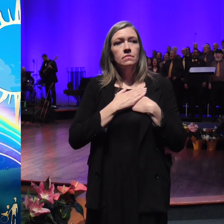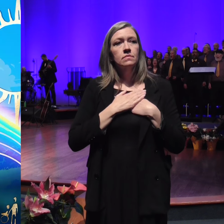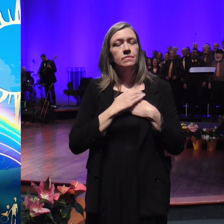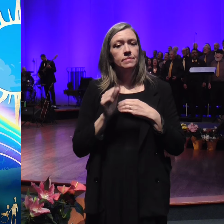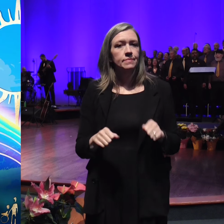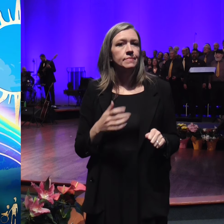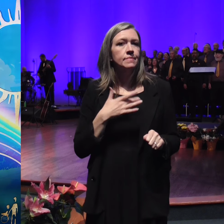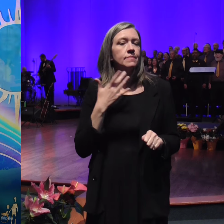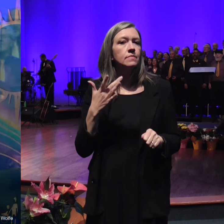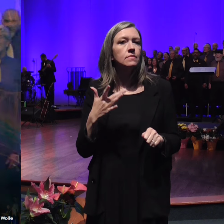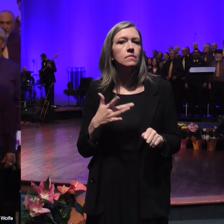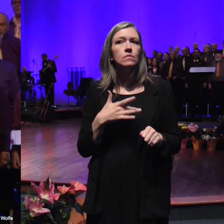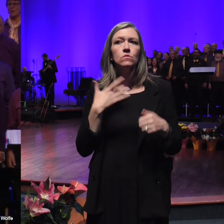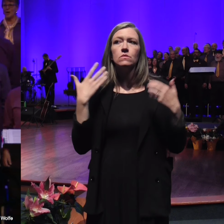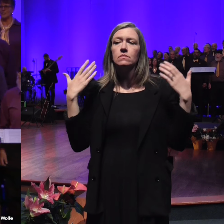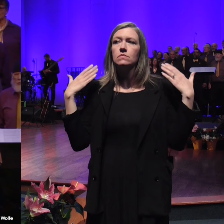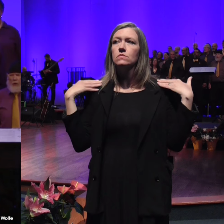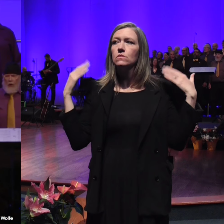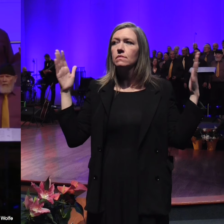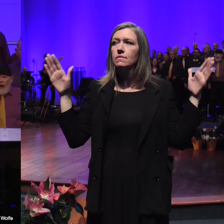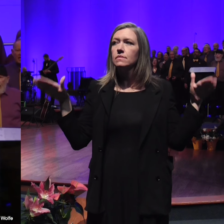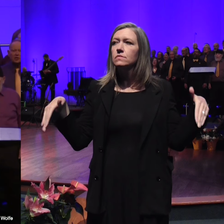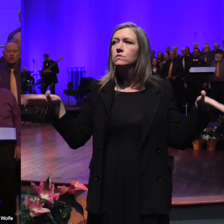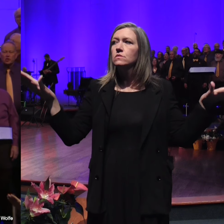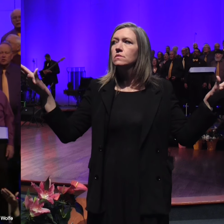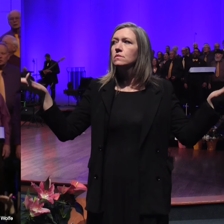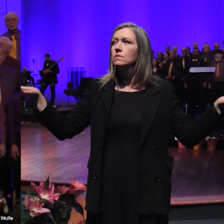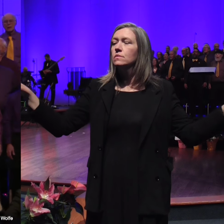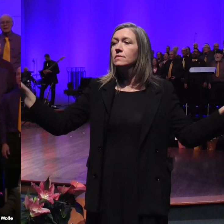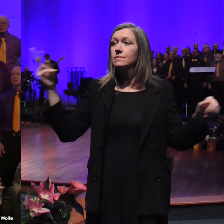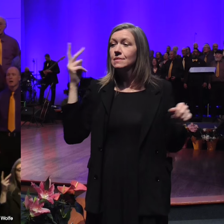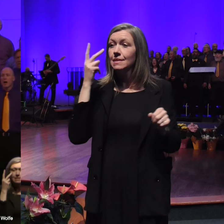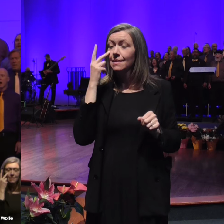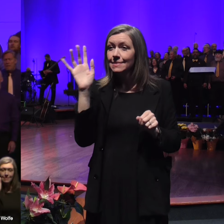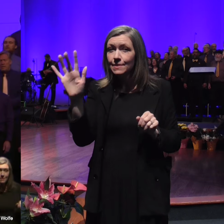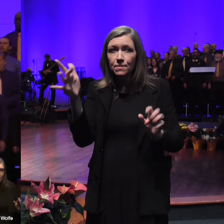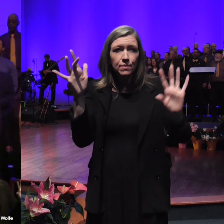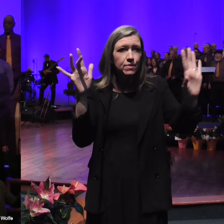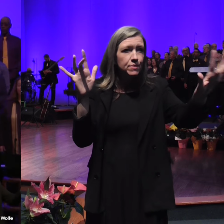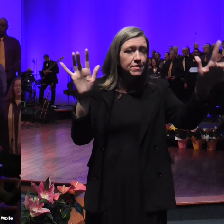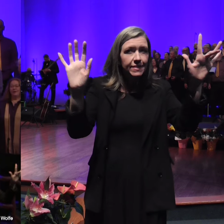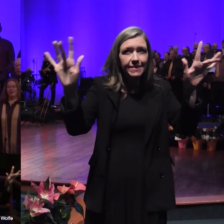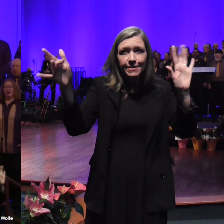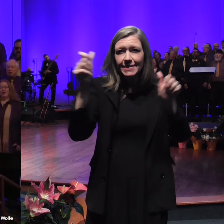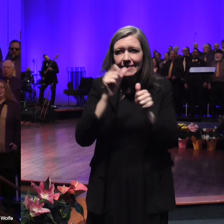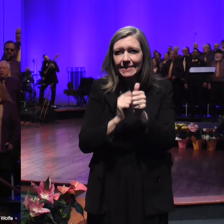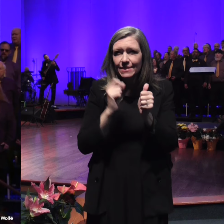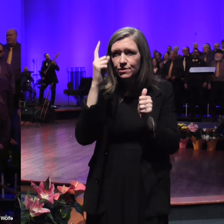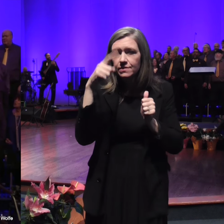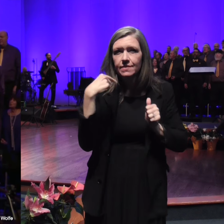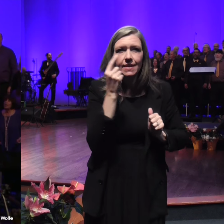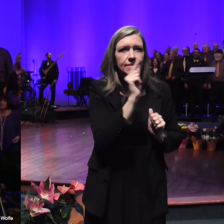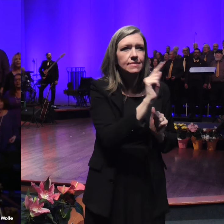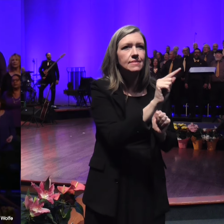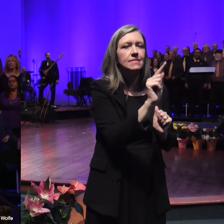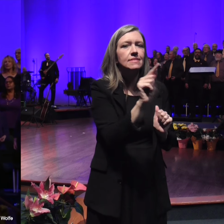grace. I can hear the brush of angel wings. I see glory on